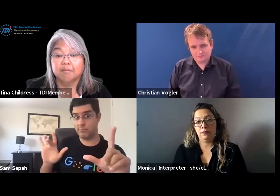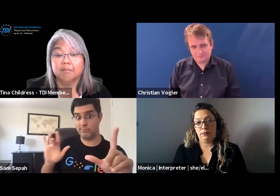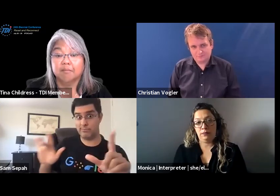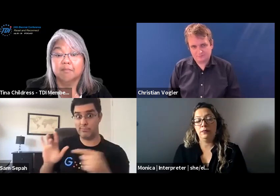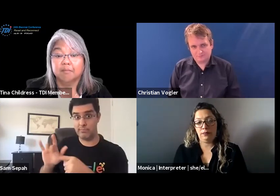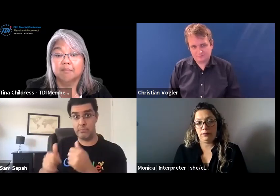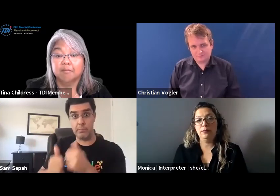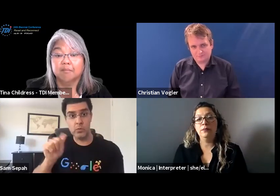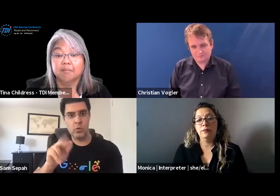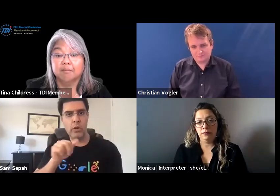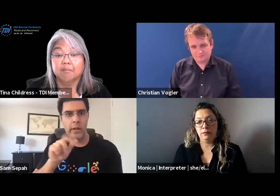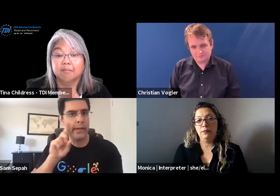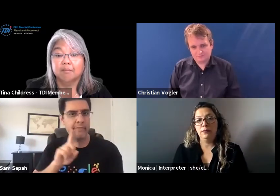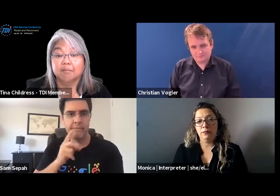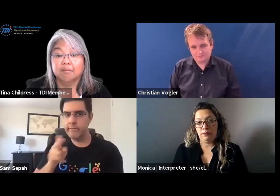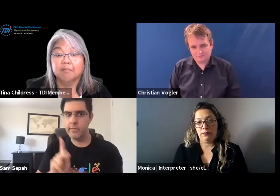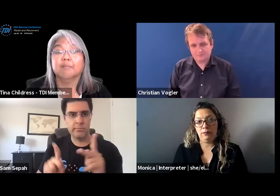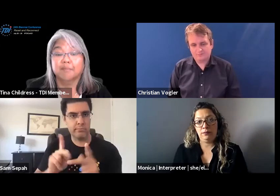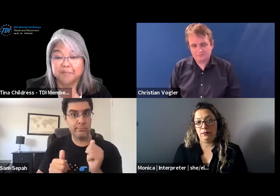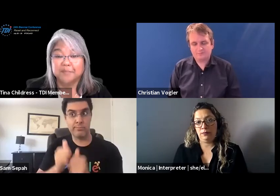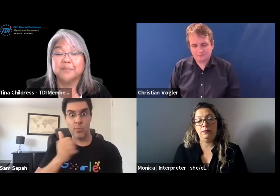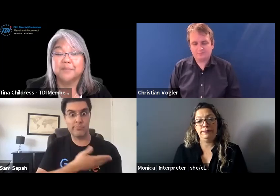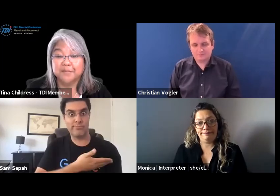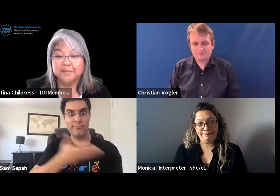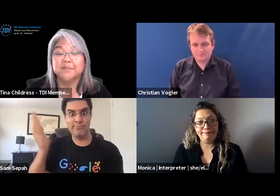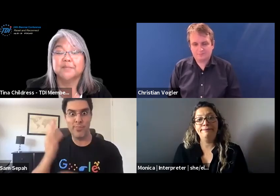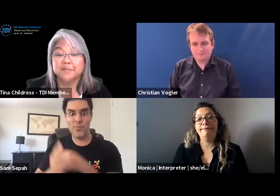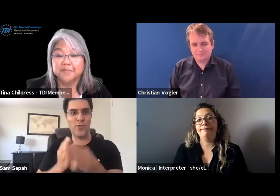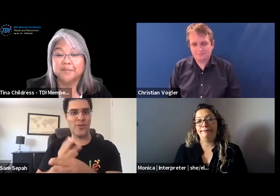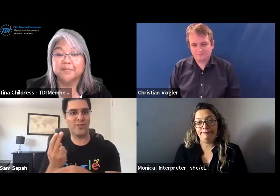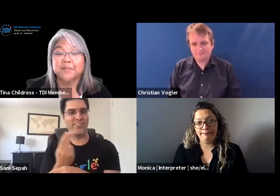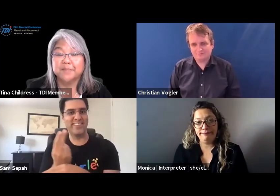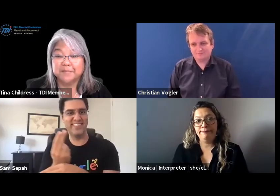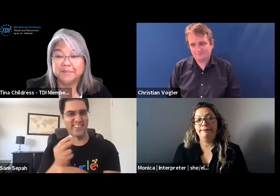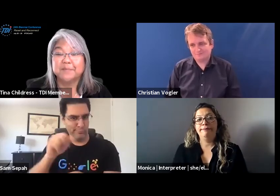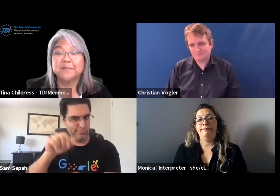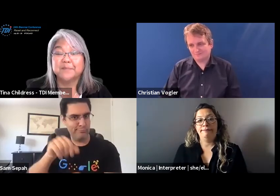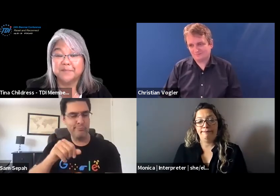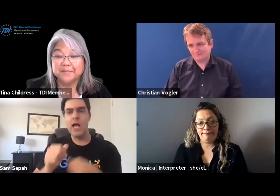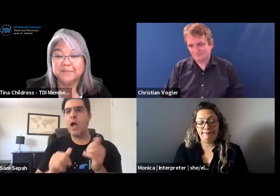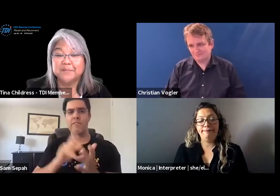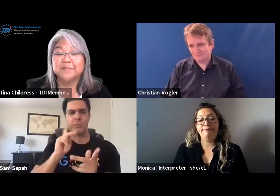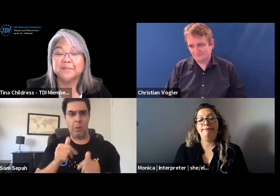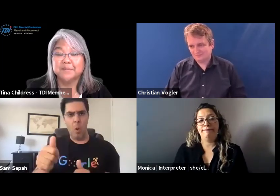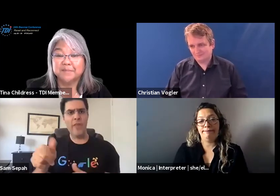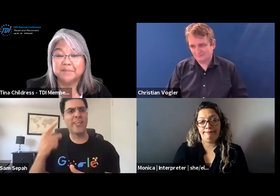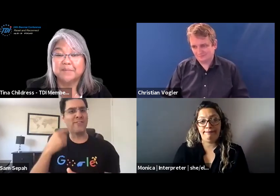YouTube's platform are not actually deaf and hard of hearing people. Most of them are just normal people out in the world.